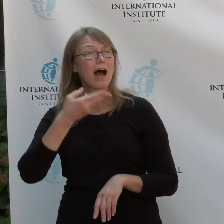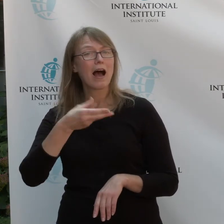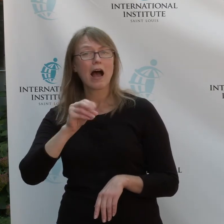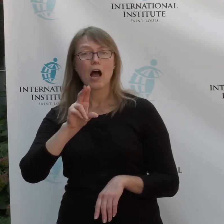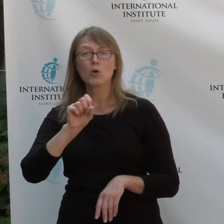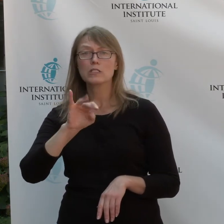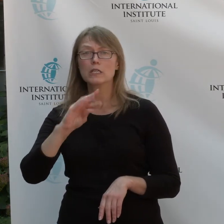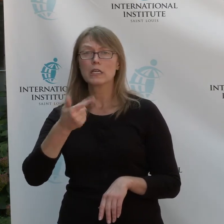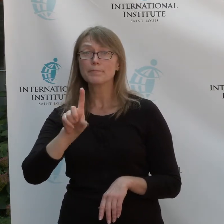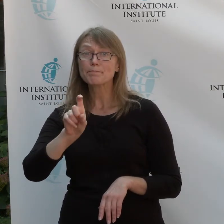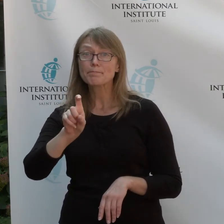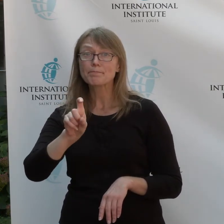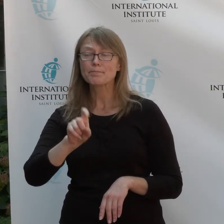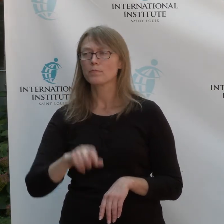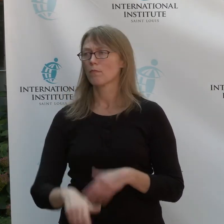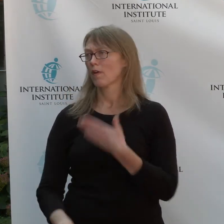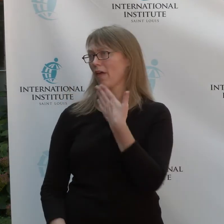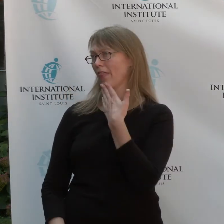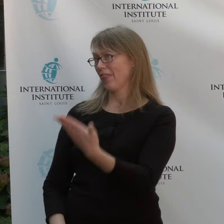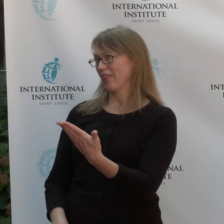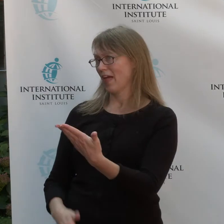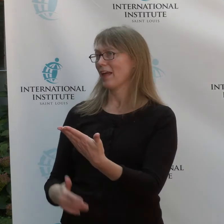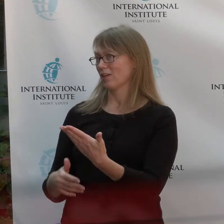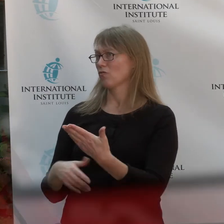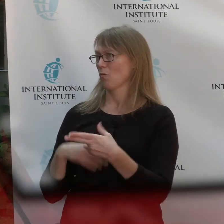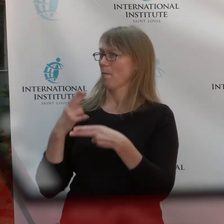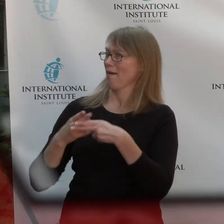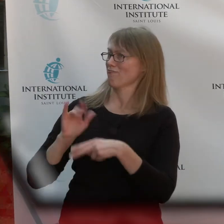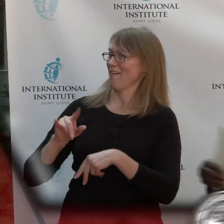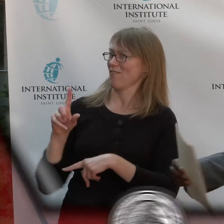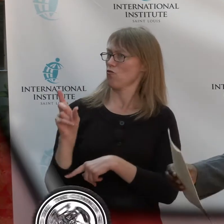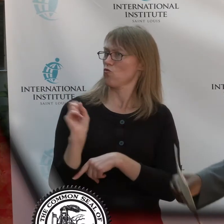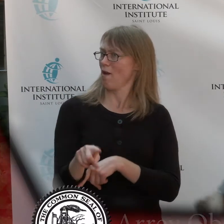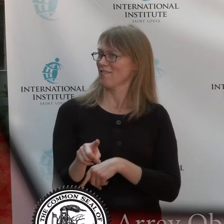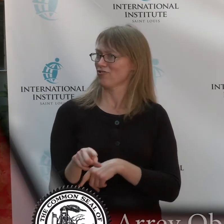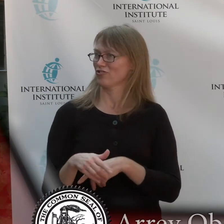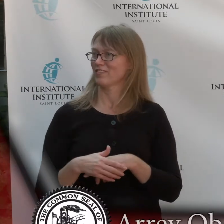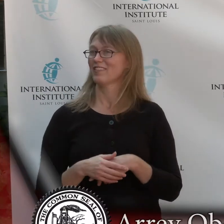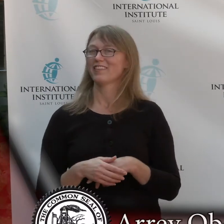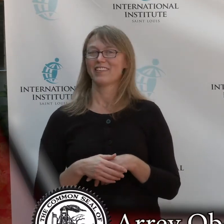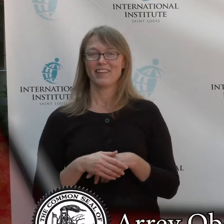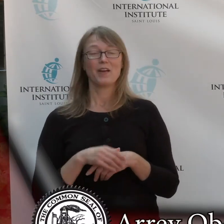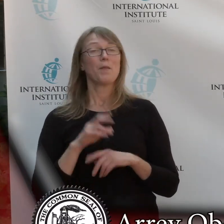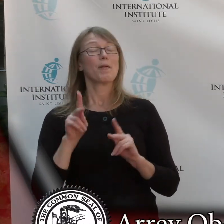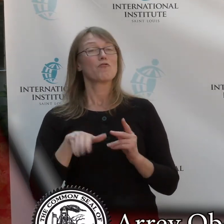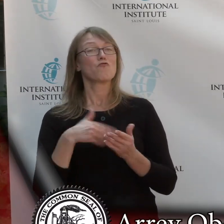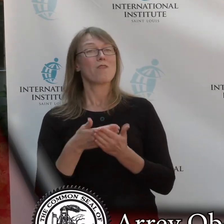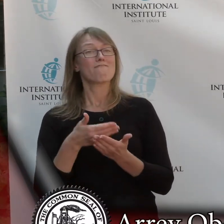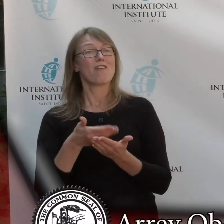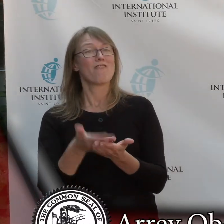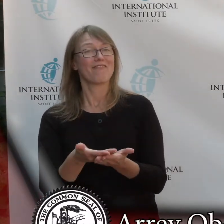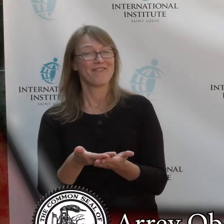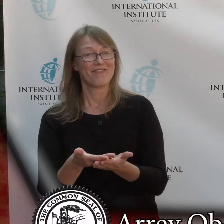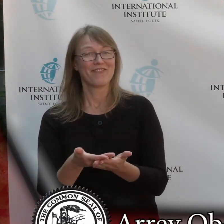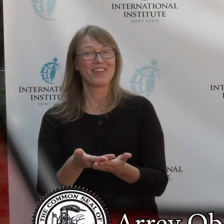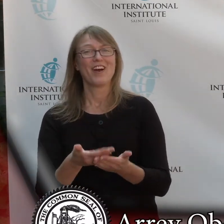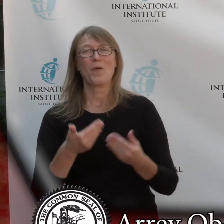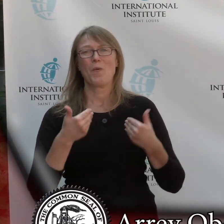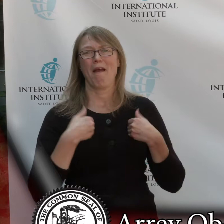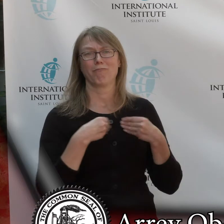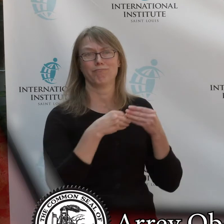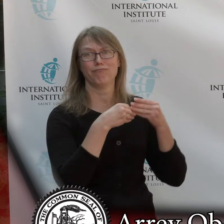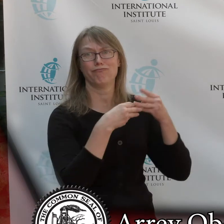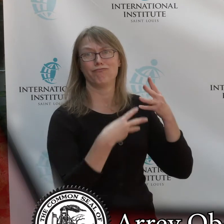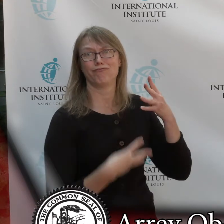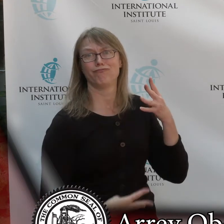question, because more than just arrivals is a host of other things that we do in order to help those who